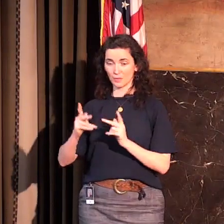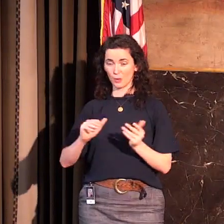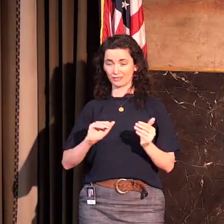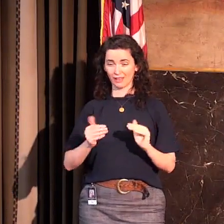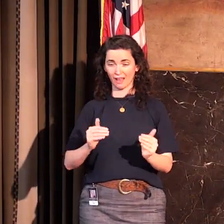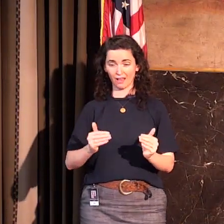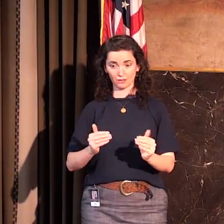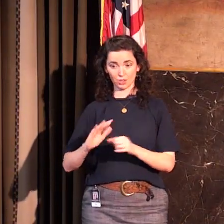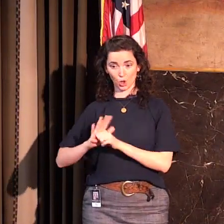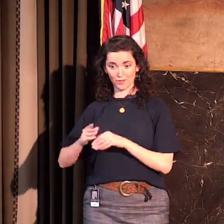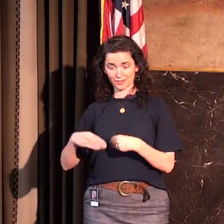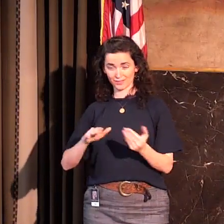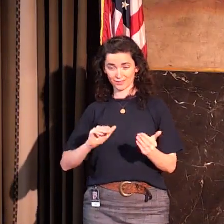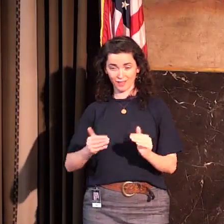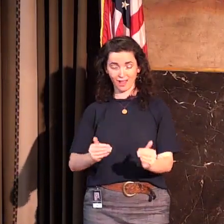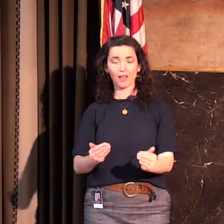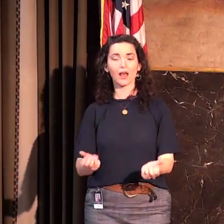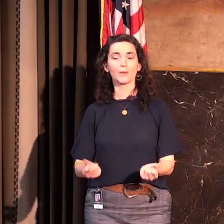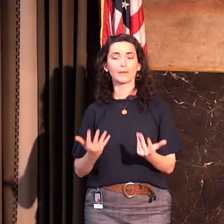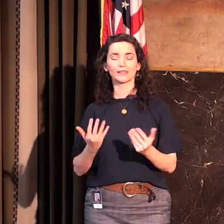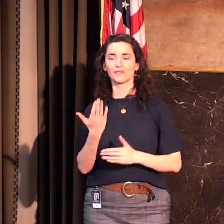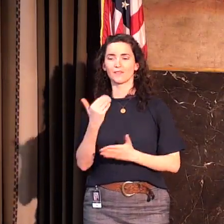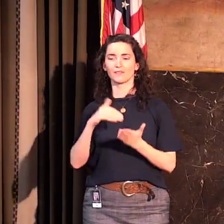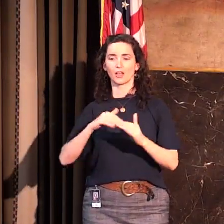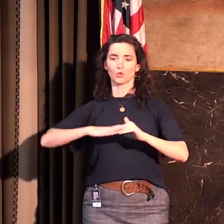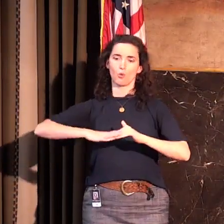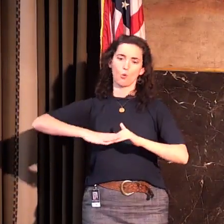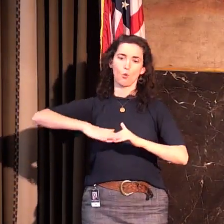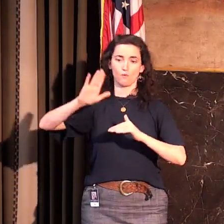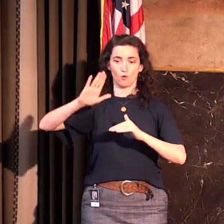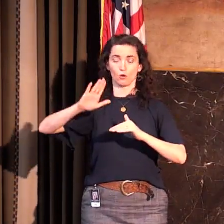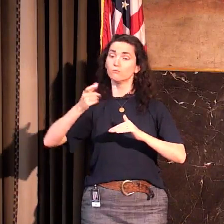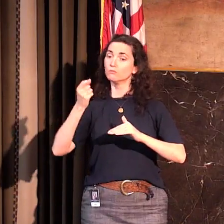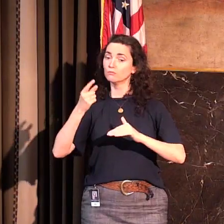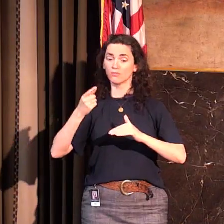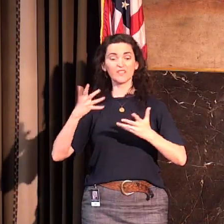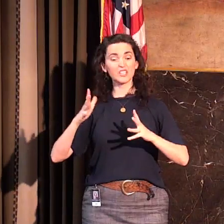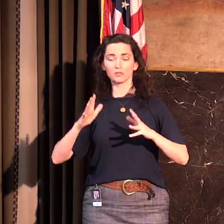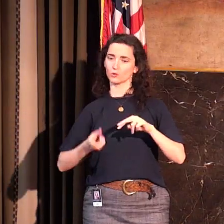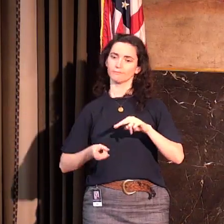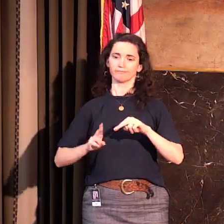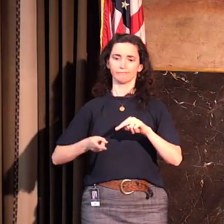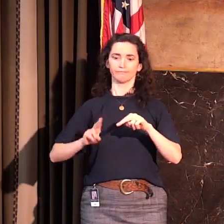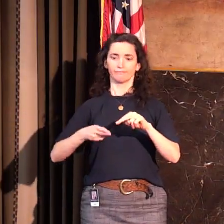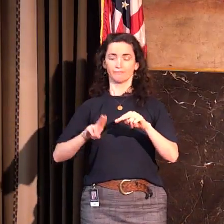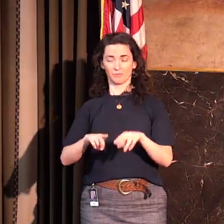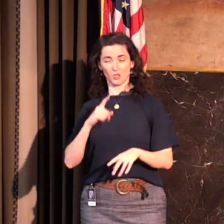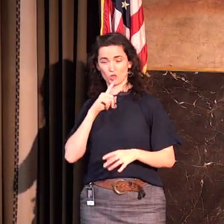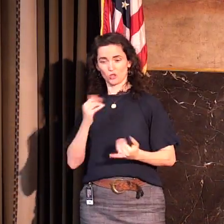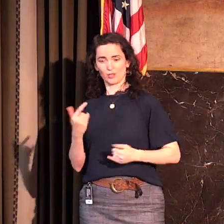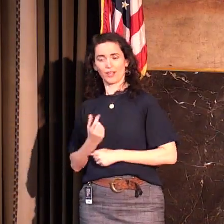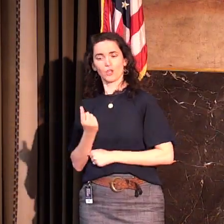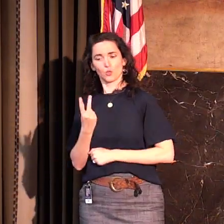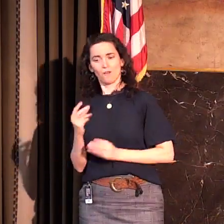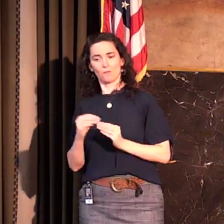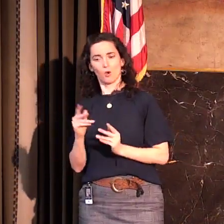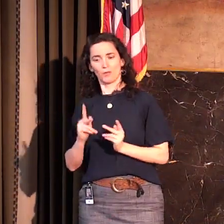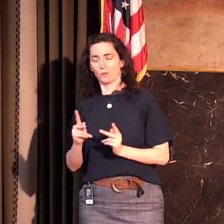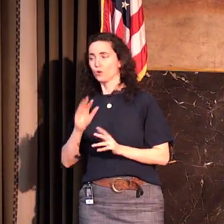COVID-19 deaths in Louisiana this week. That toll continues to go up, and as the governor said, we added 12 additional deaths